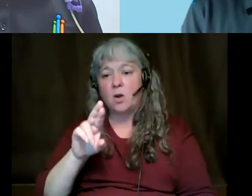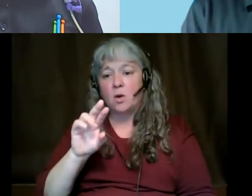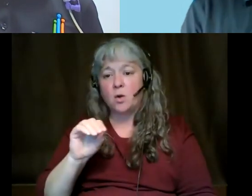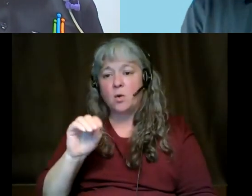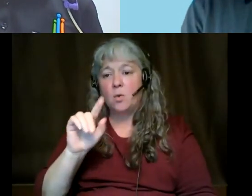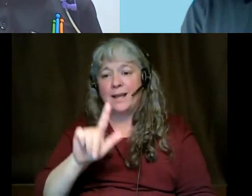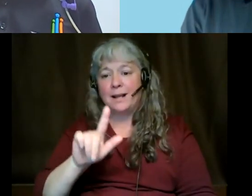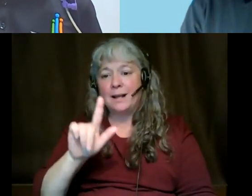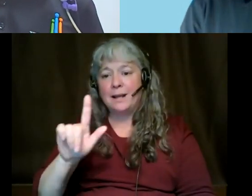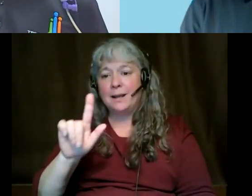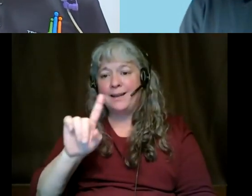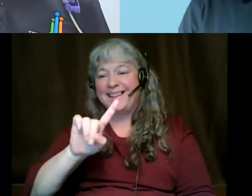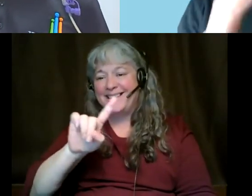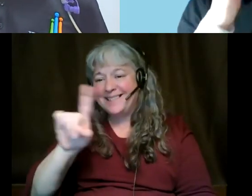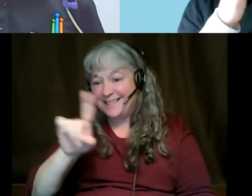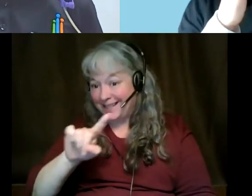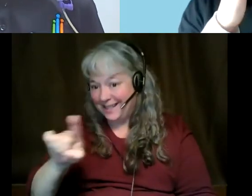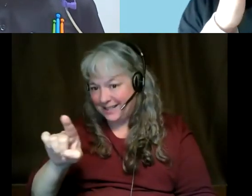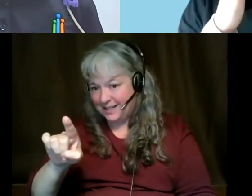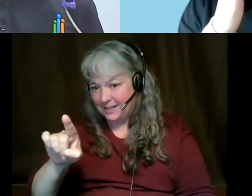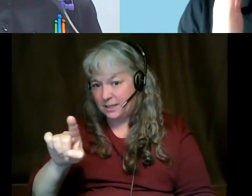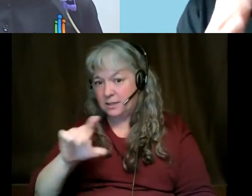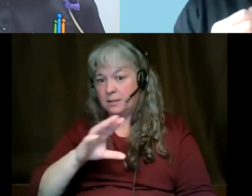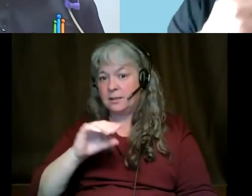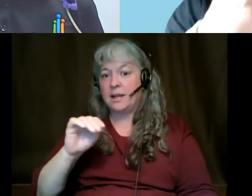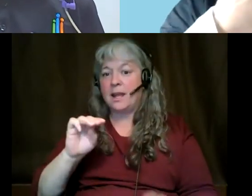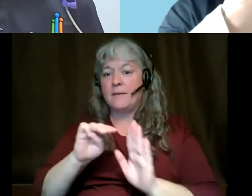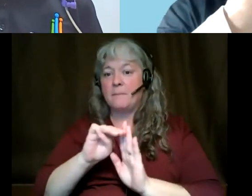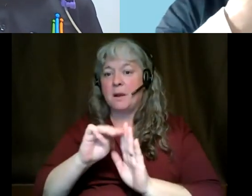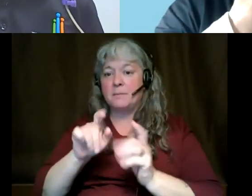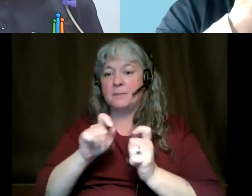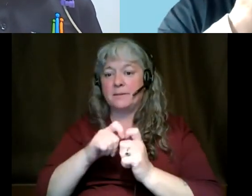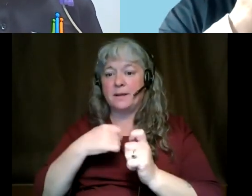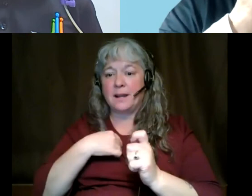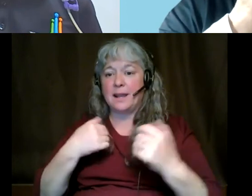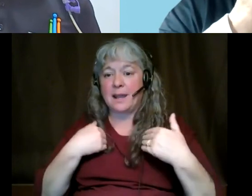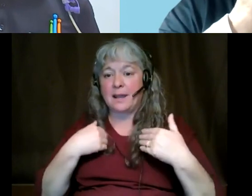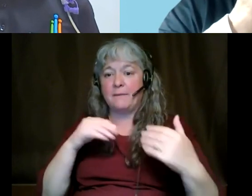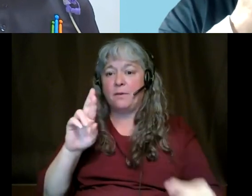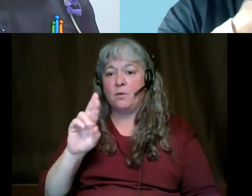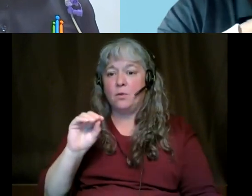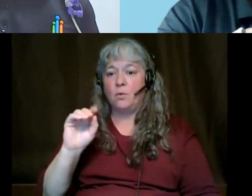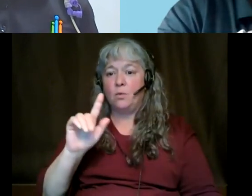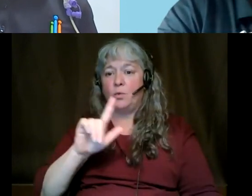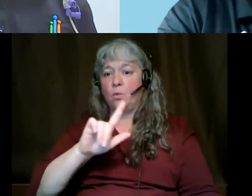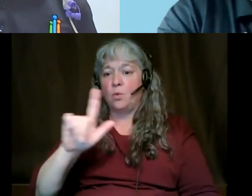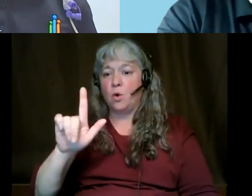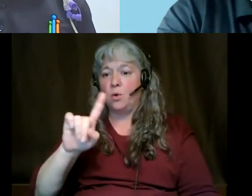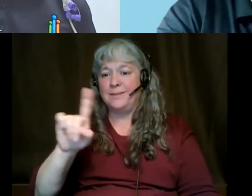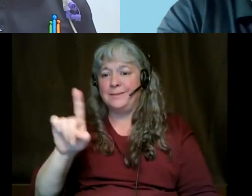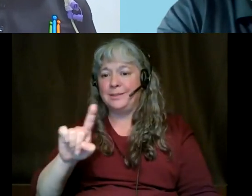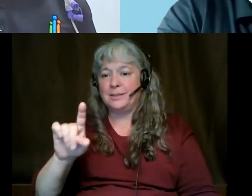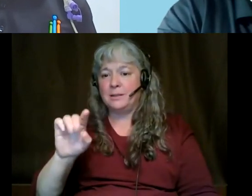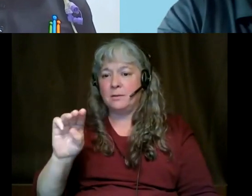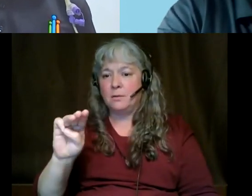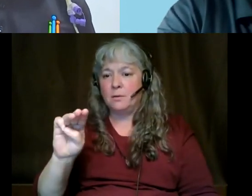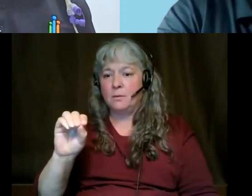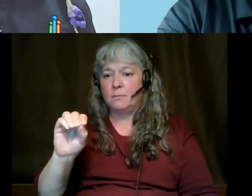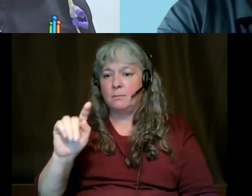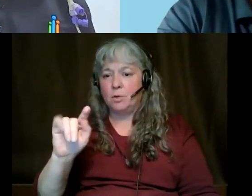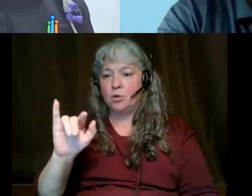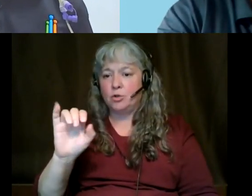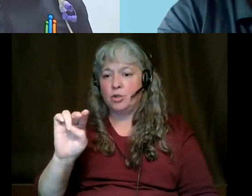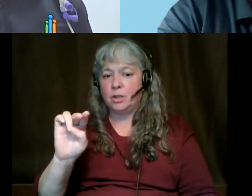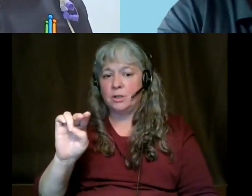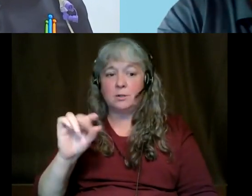ROLLZ. And the model that I specifically have is a Rolls Motion. And you know what? To me, this